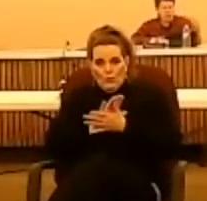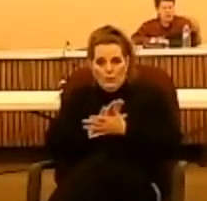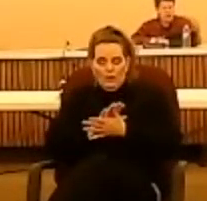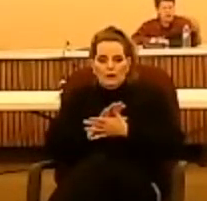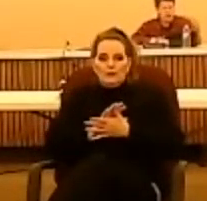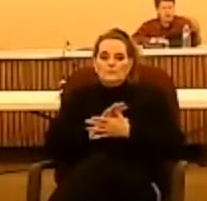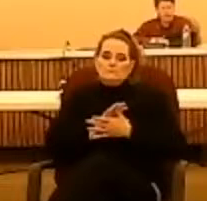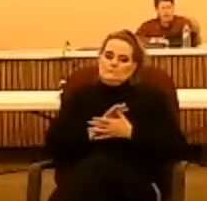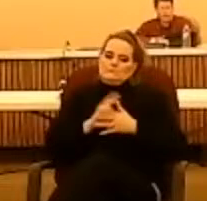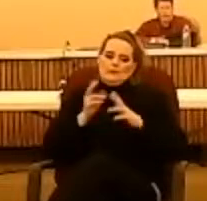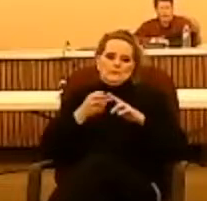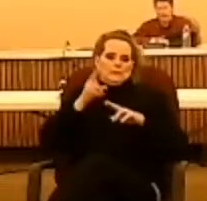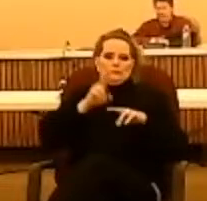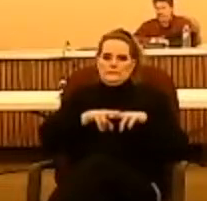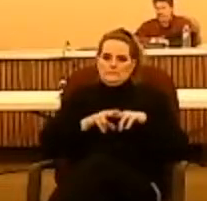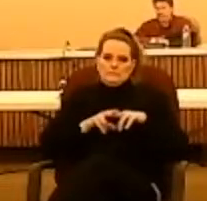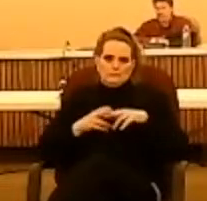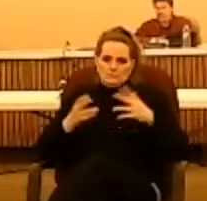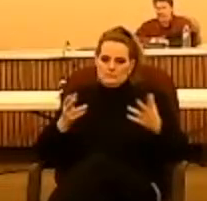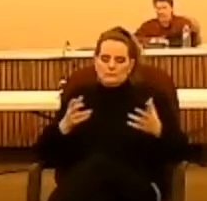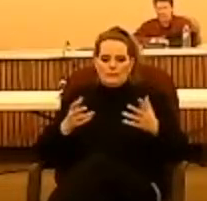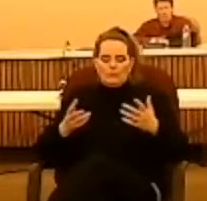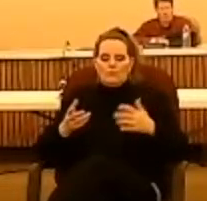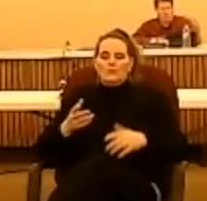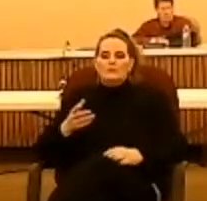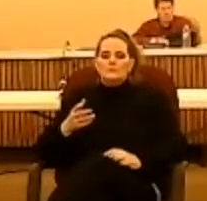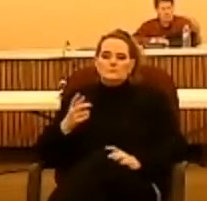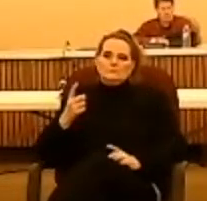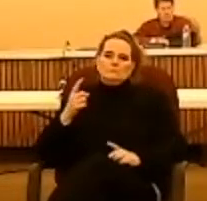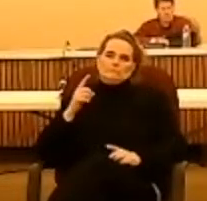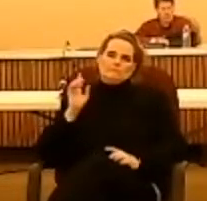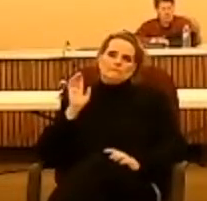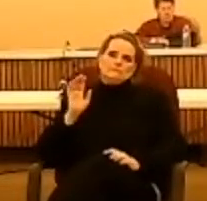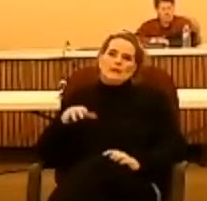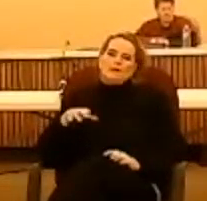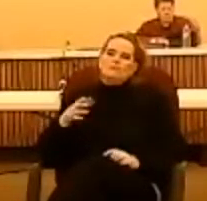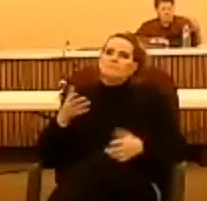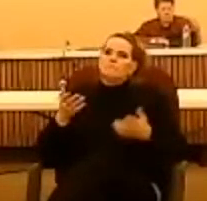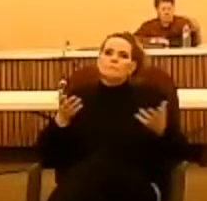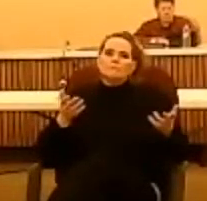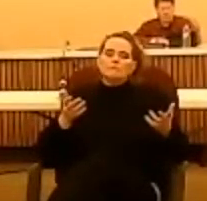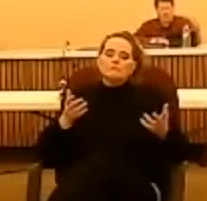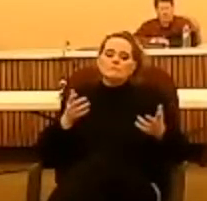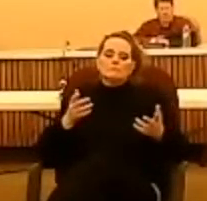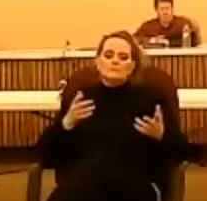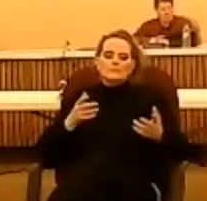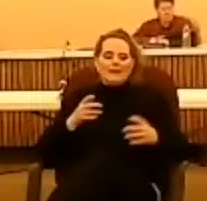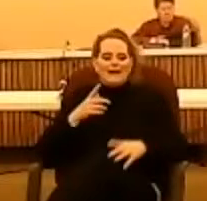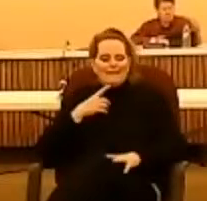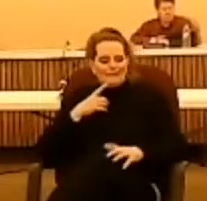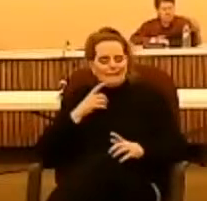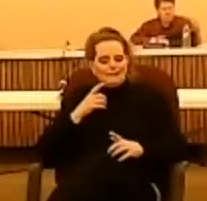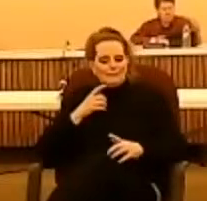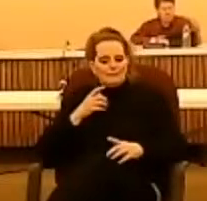originally donated. That was around just under 10